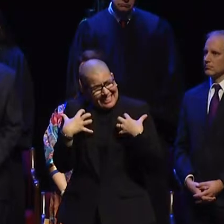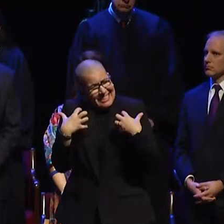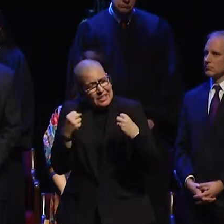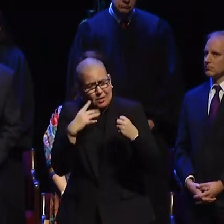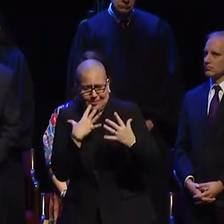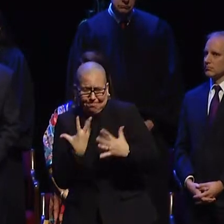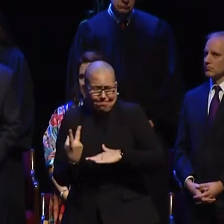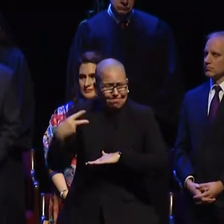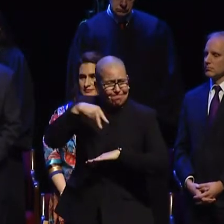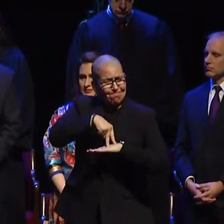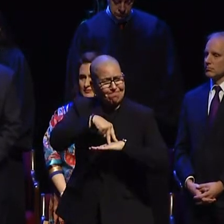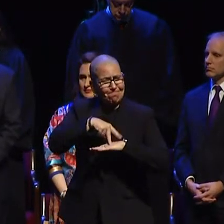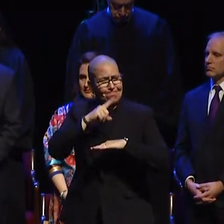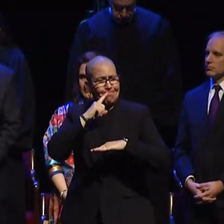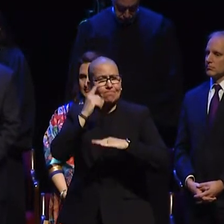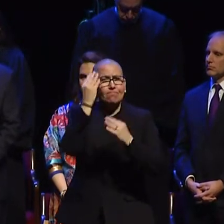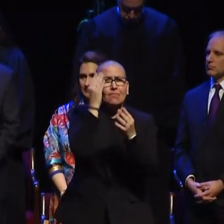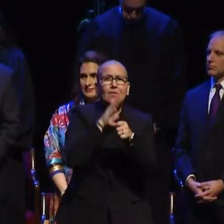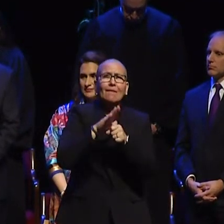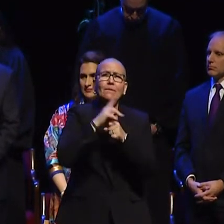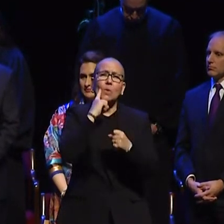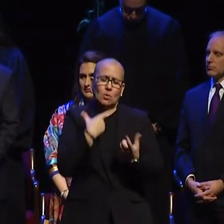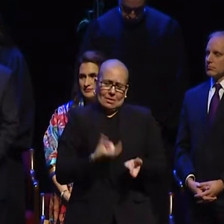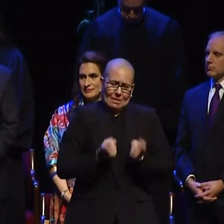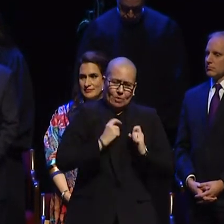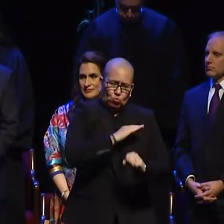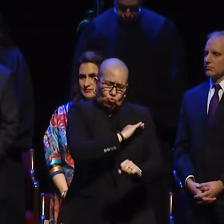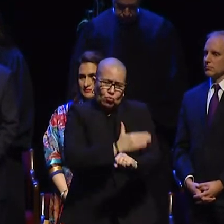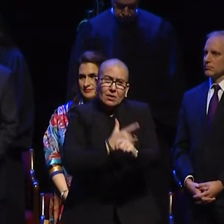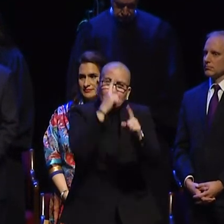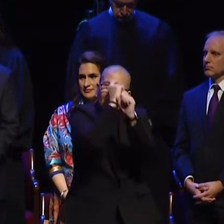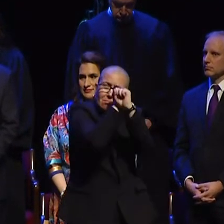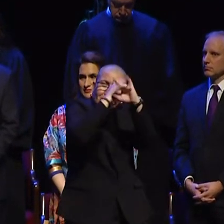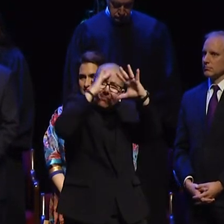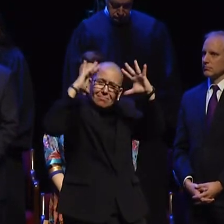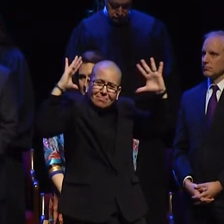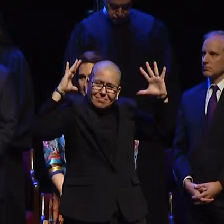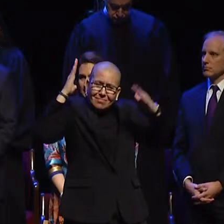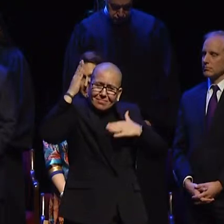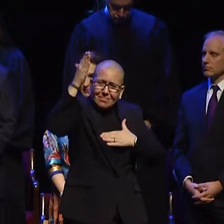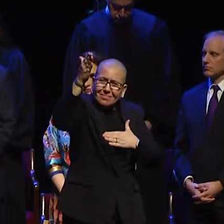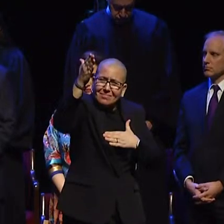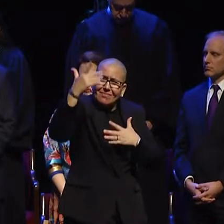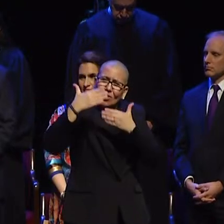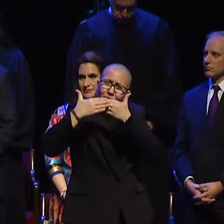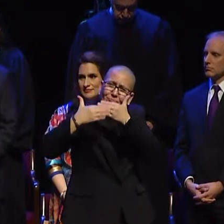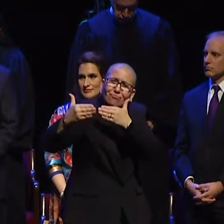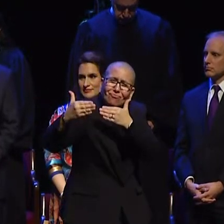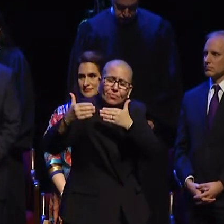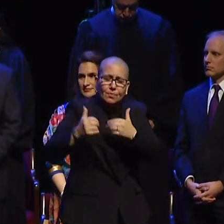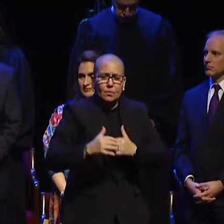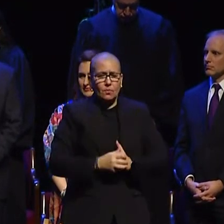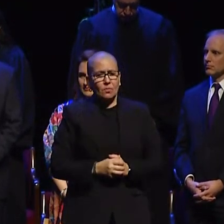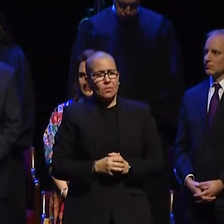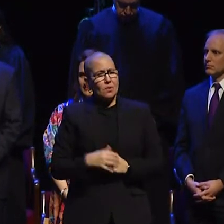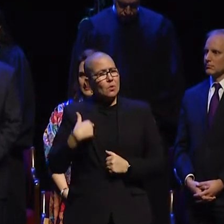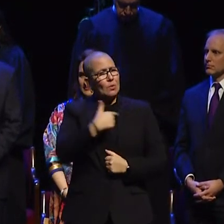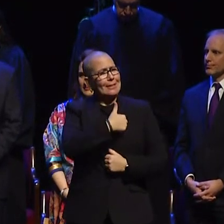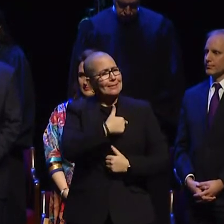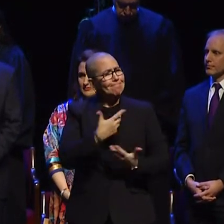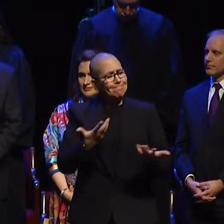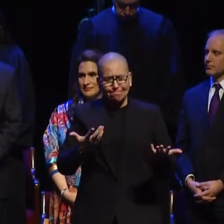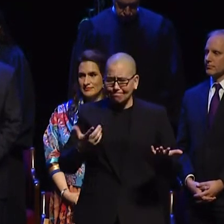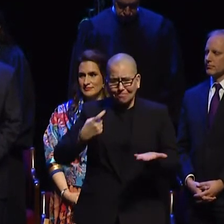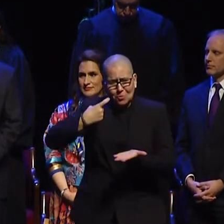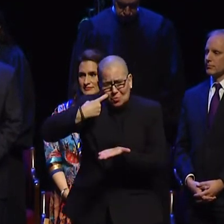dreams would be surpassed, not later, but sooner. That we would recognize the debt owed